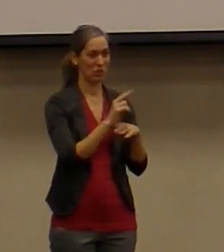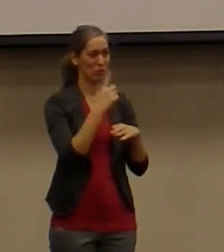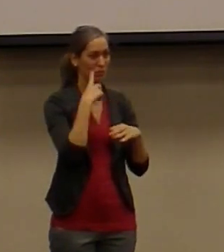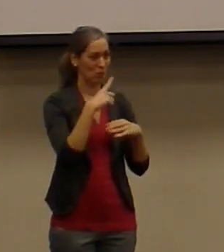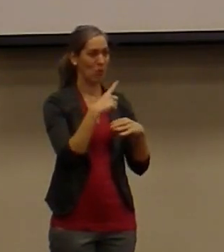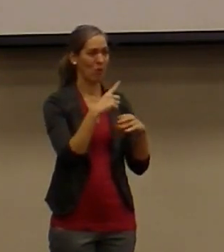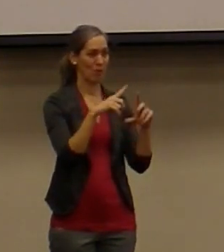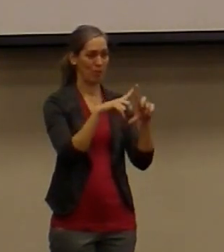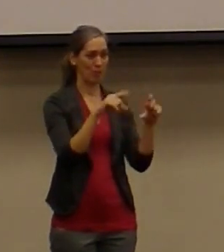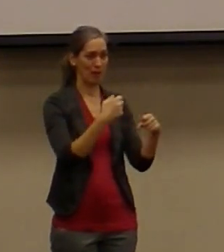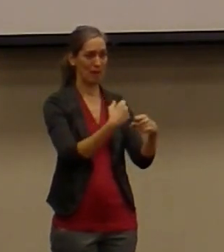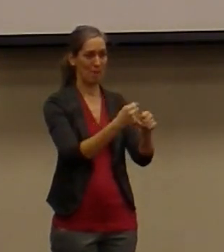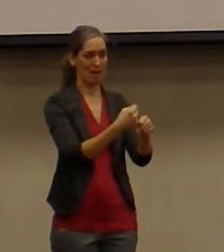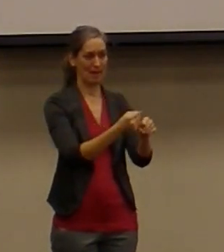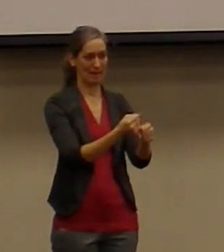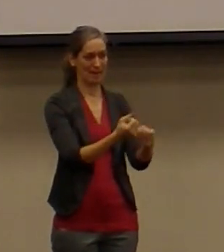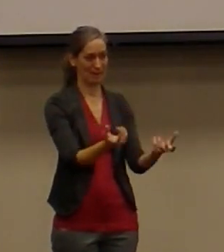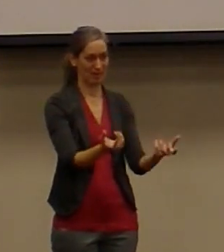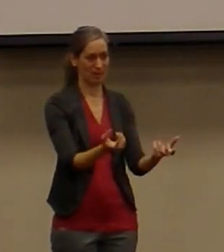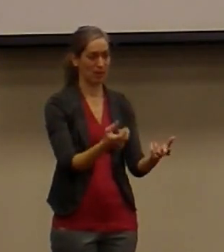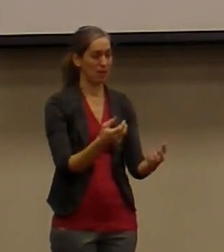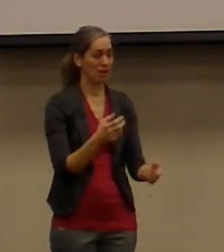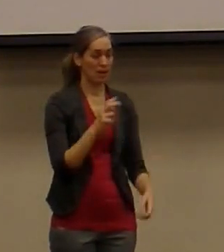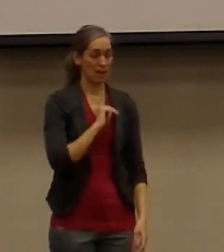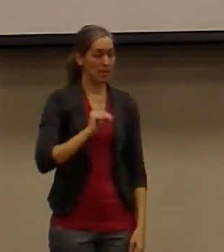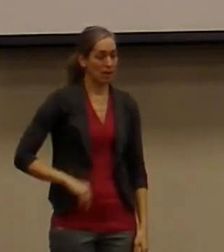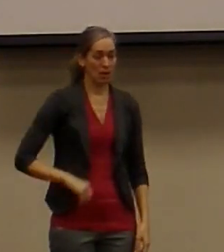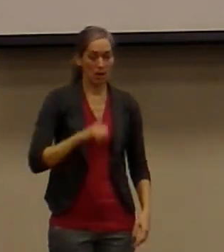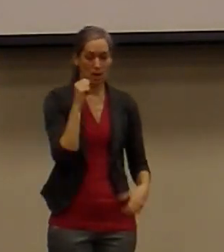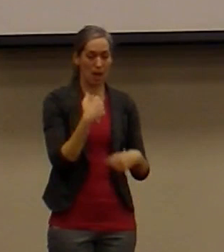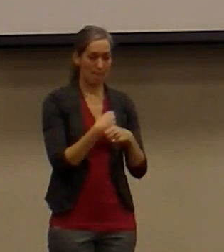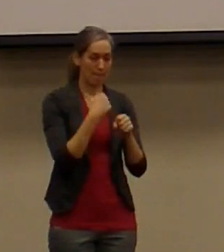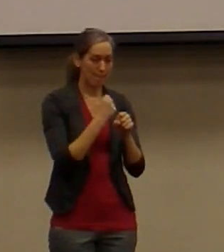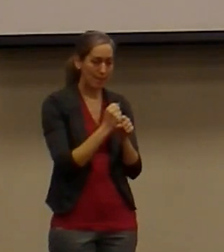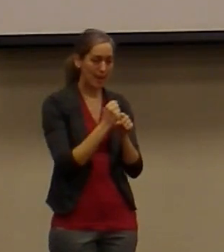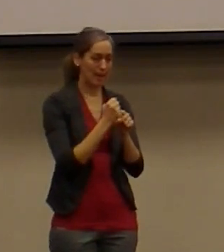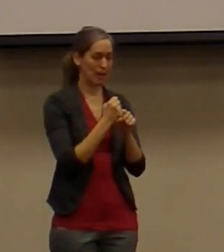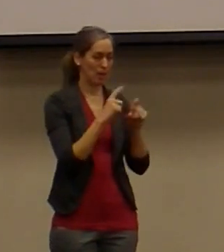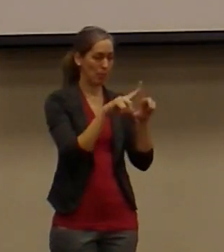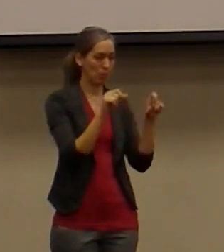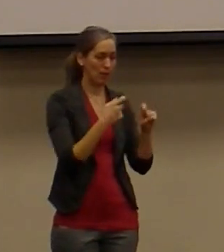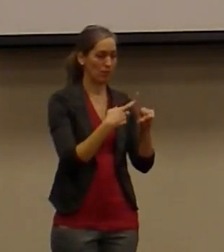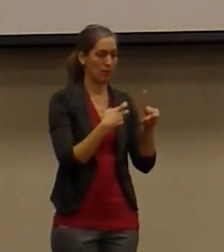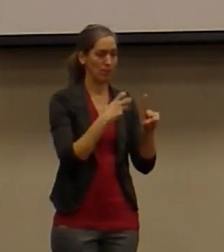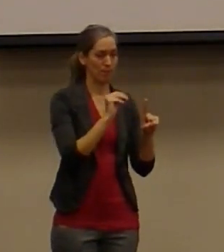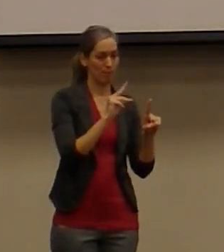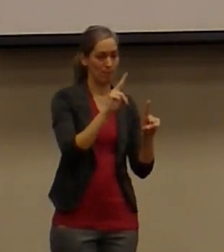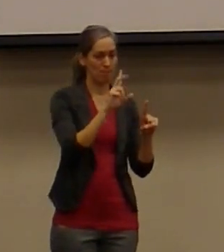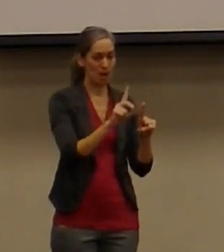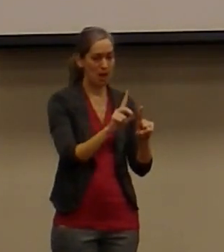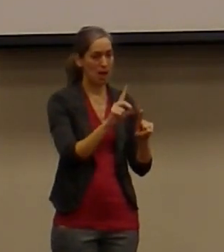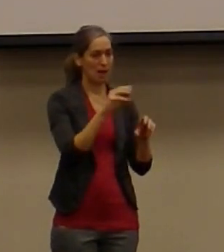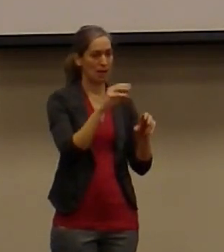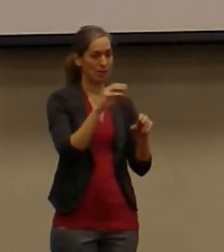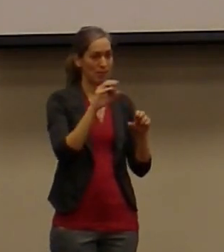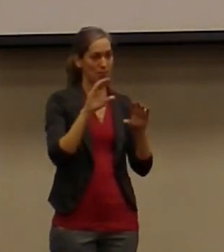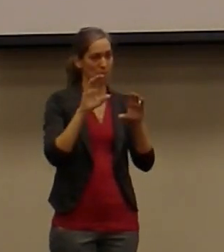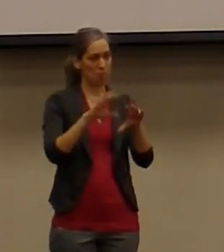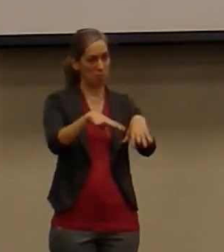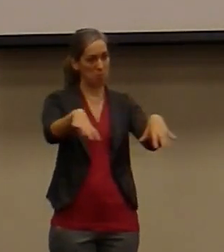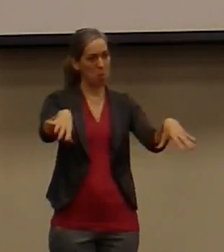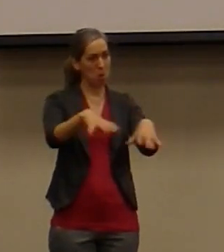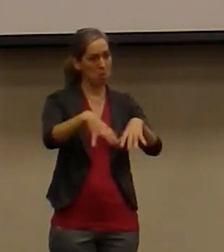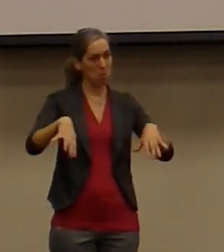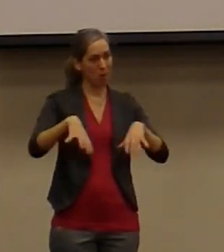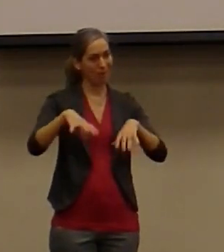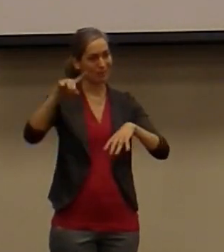much. He did not make brick just out of mud and set them out in the sun and let them dry under the hot sun until they were